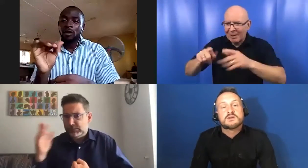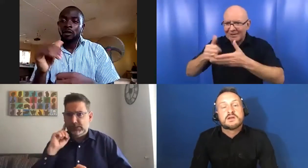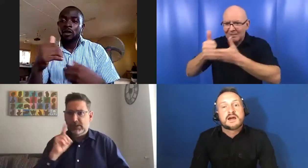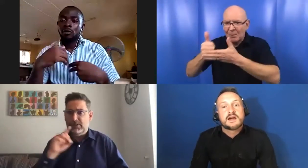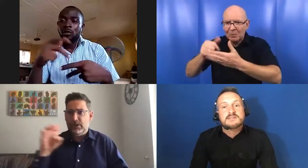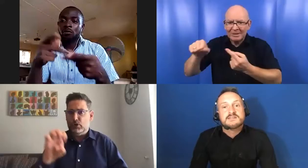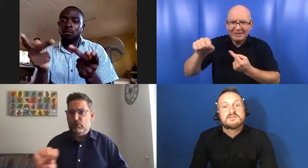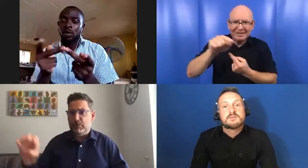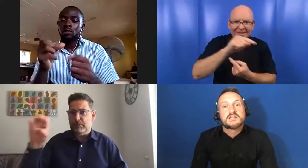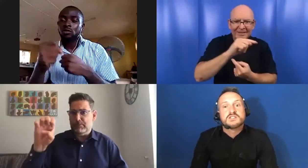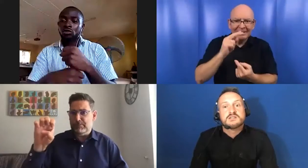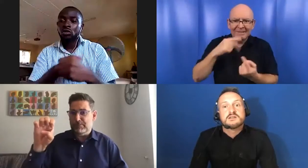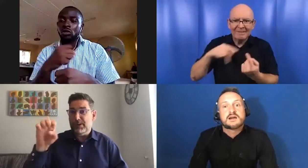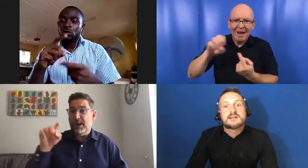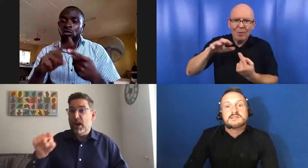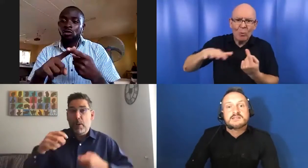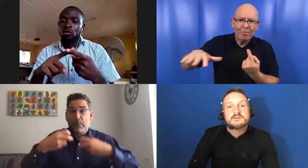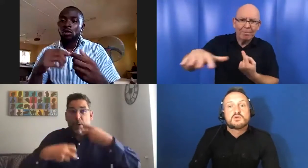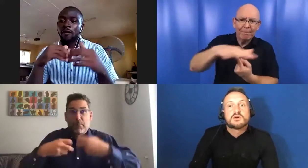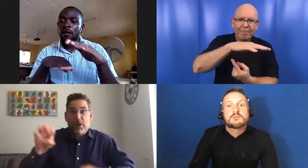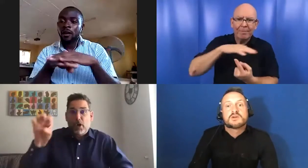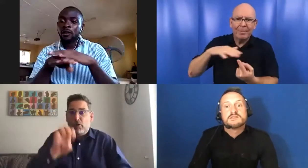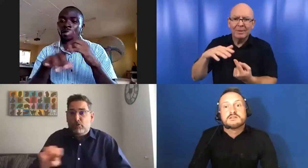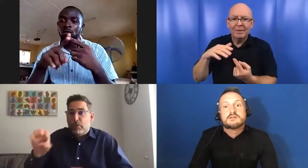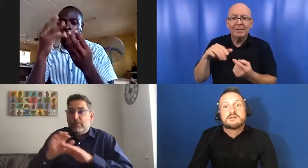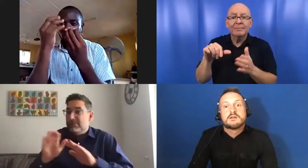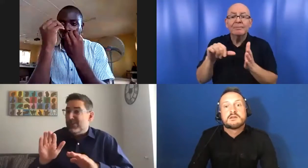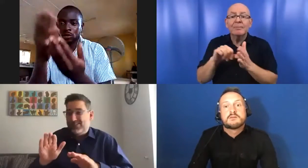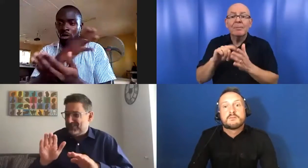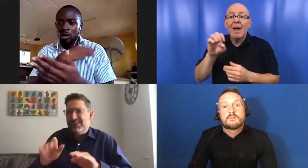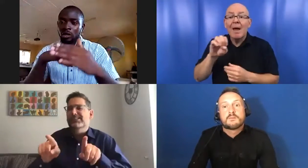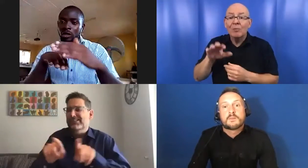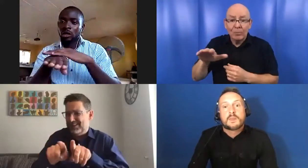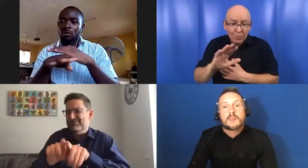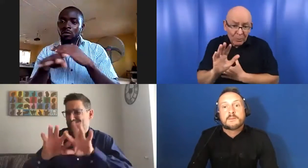to access information and access support at present.